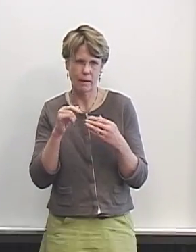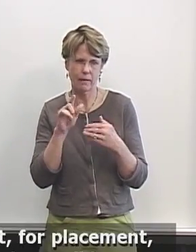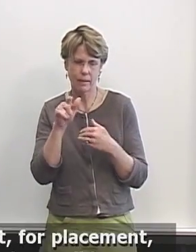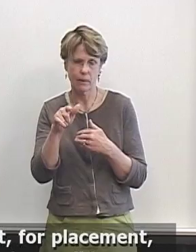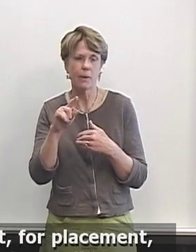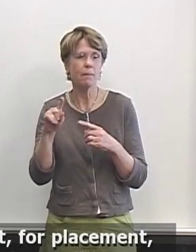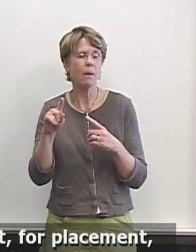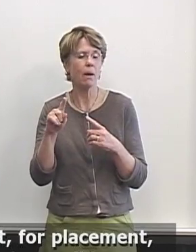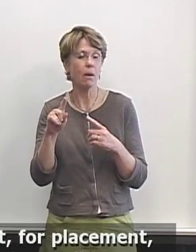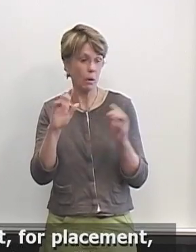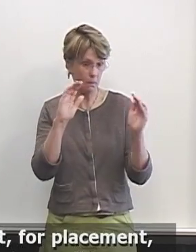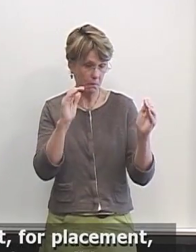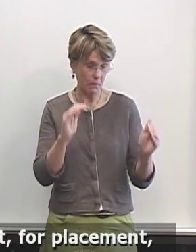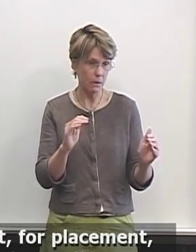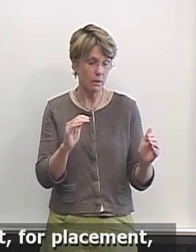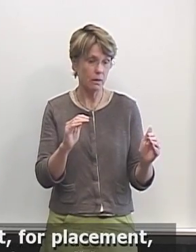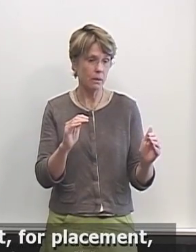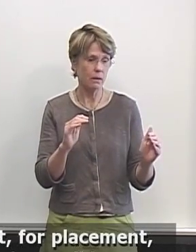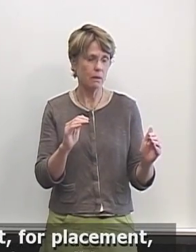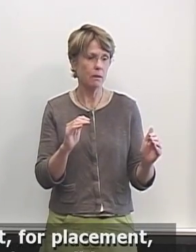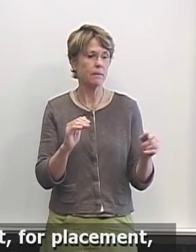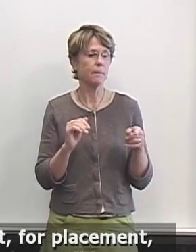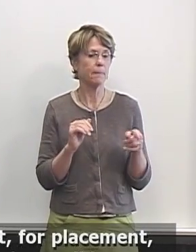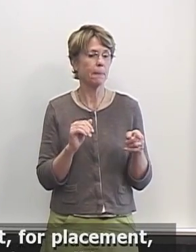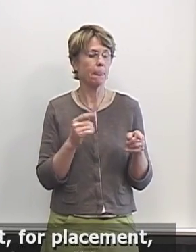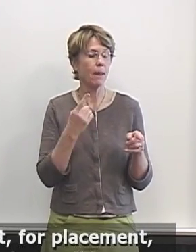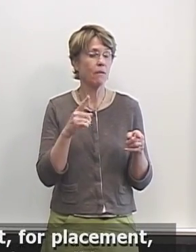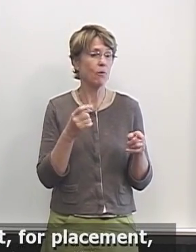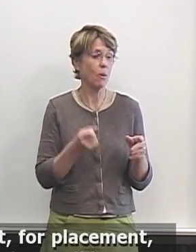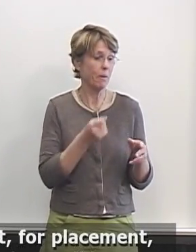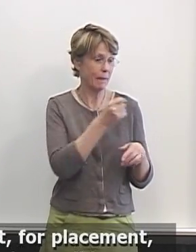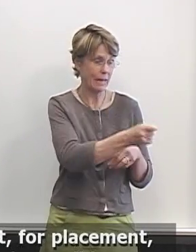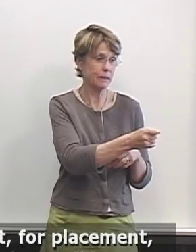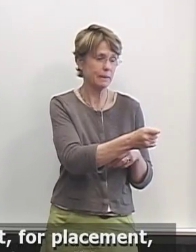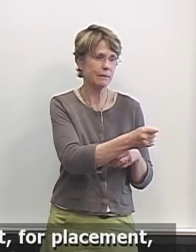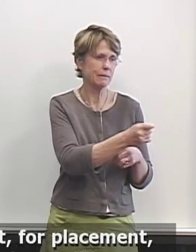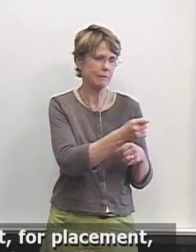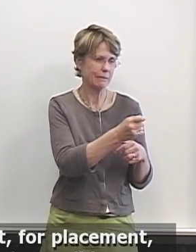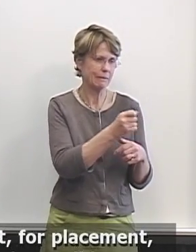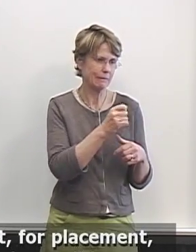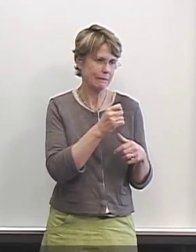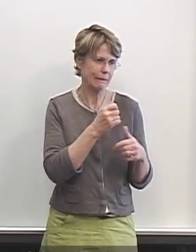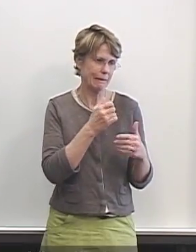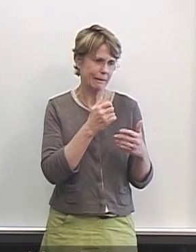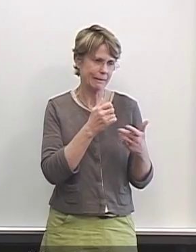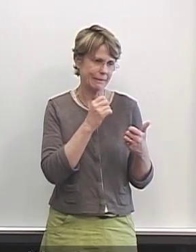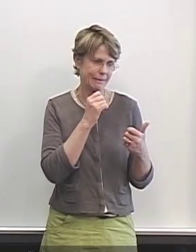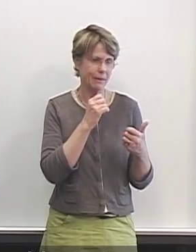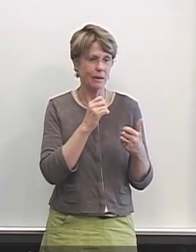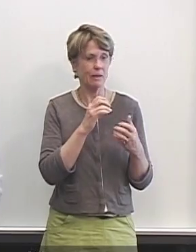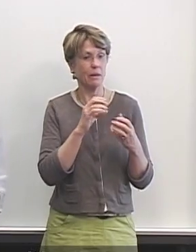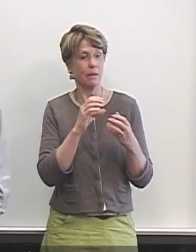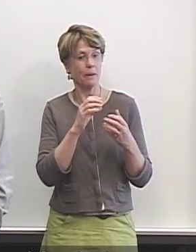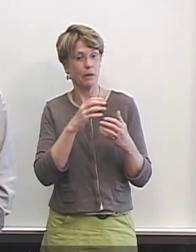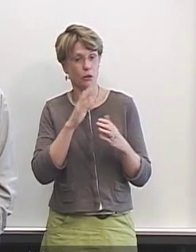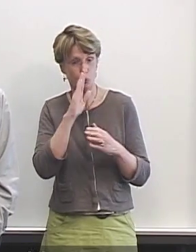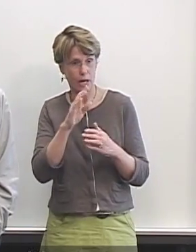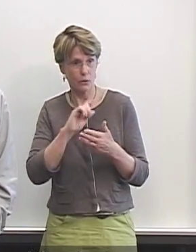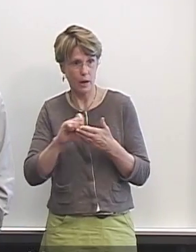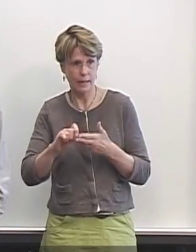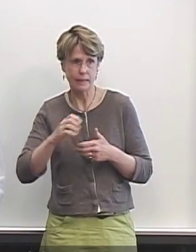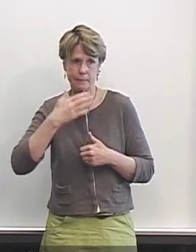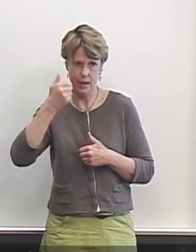and found that for placement, they are less valid than direct writing